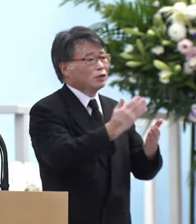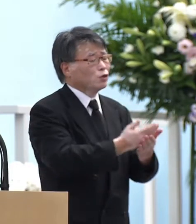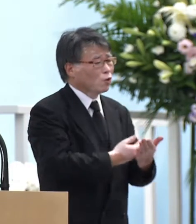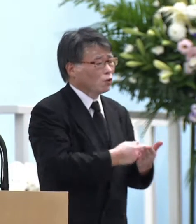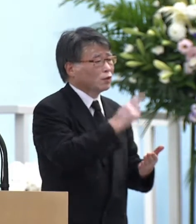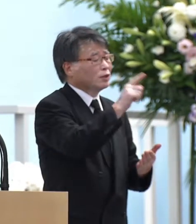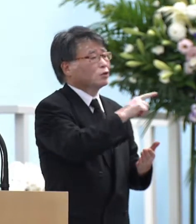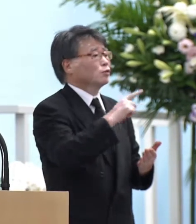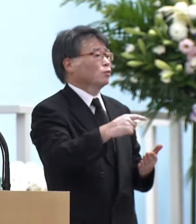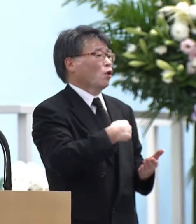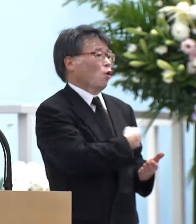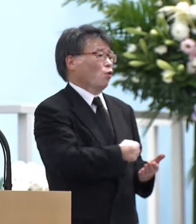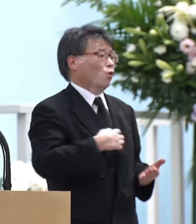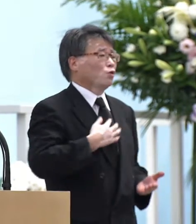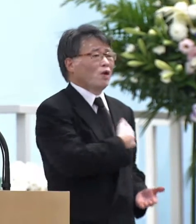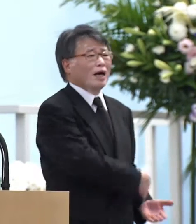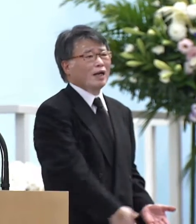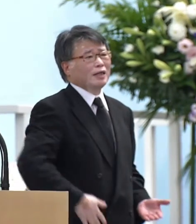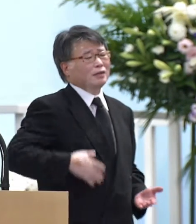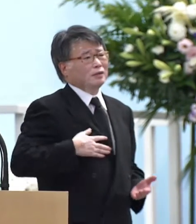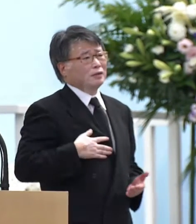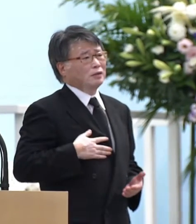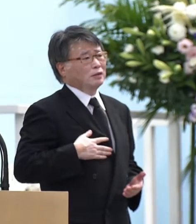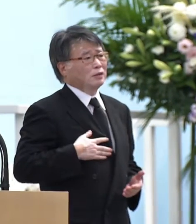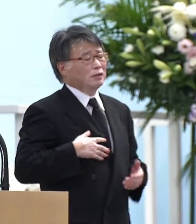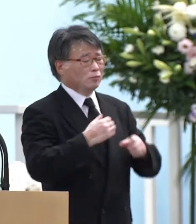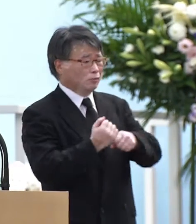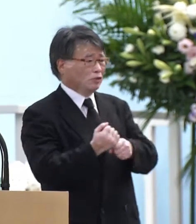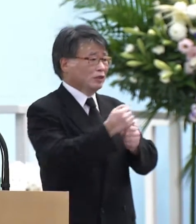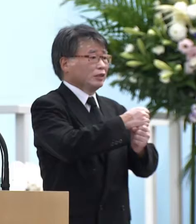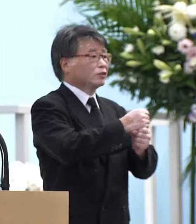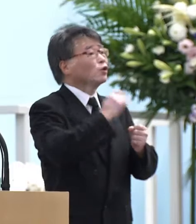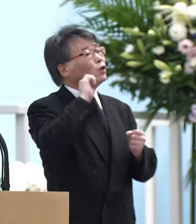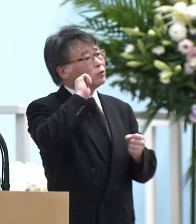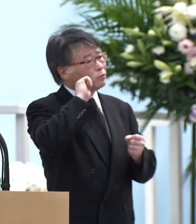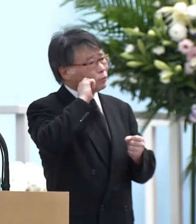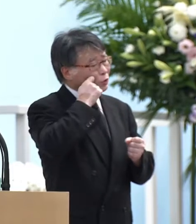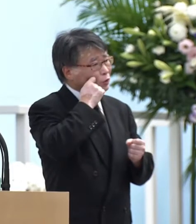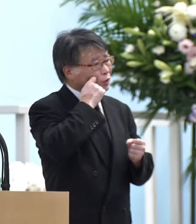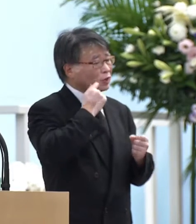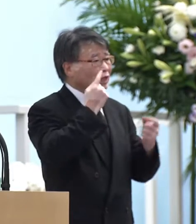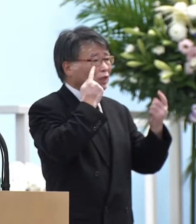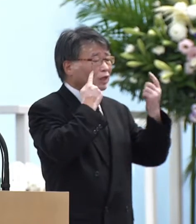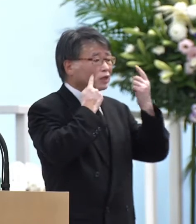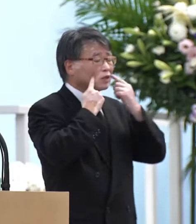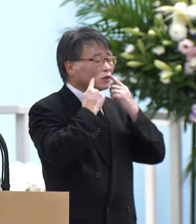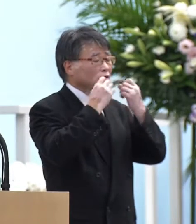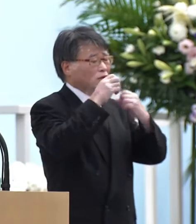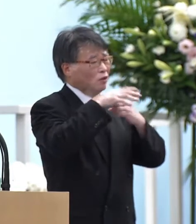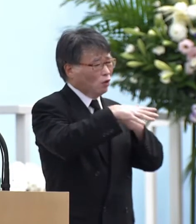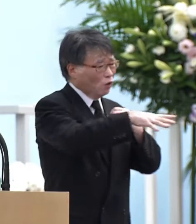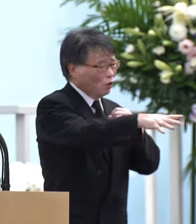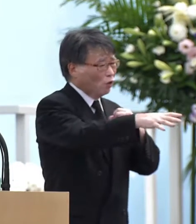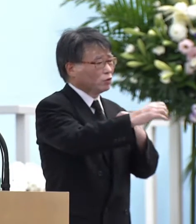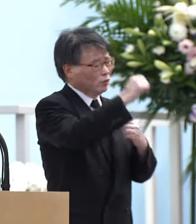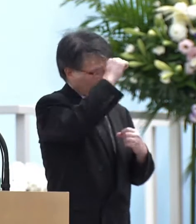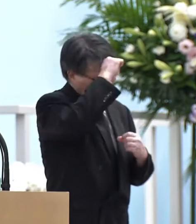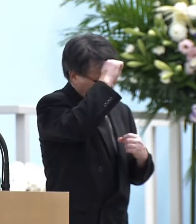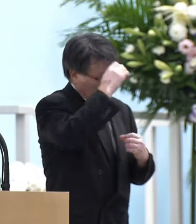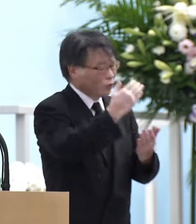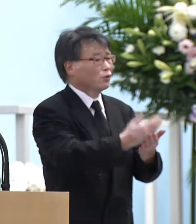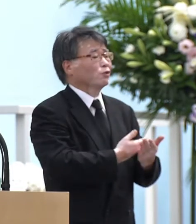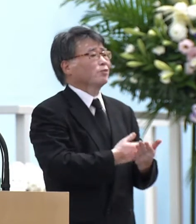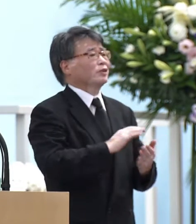an instant. Even those who narrowly escaped death were left with incurable scars on their body and mind, and